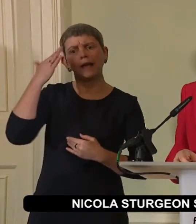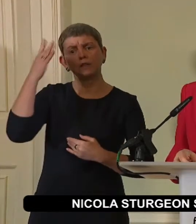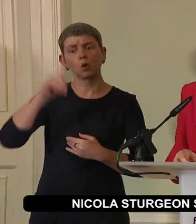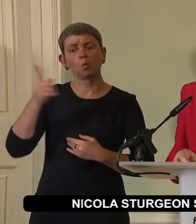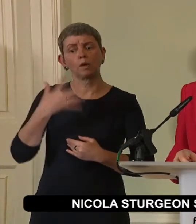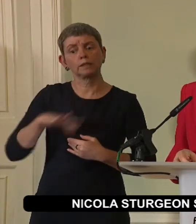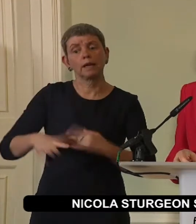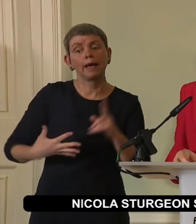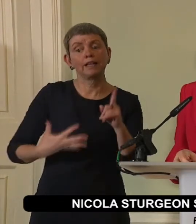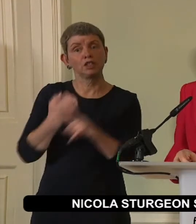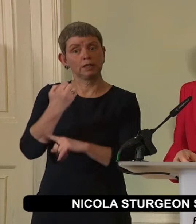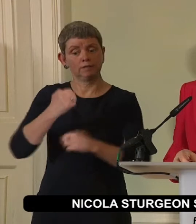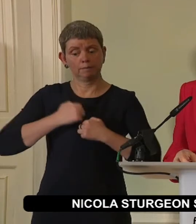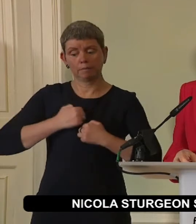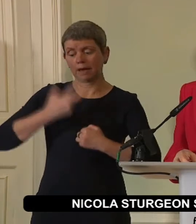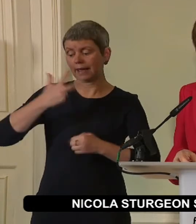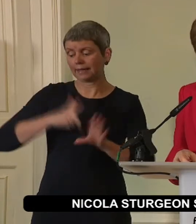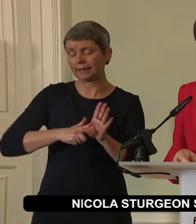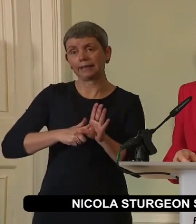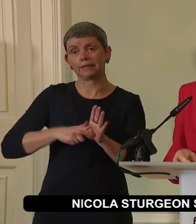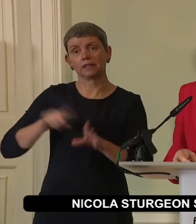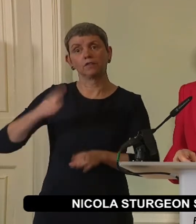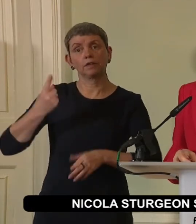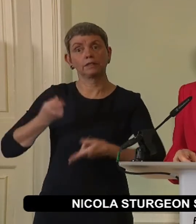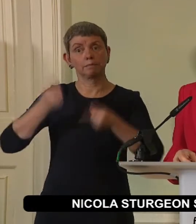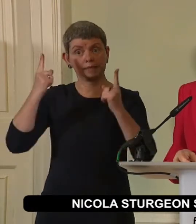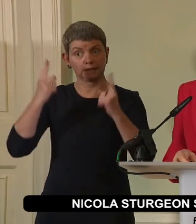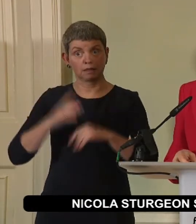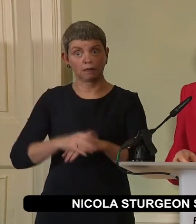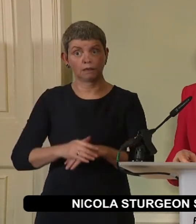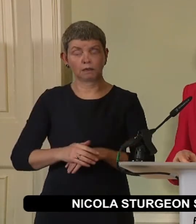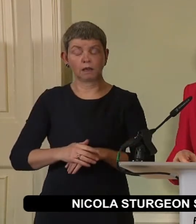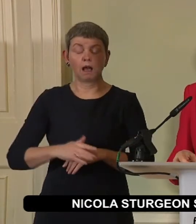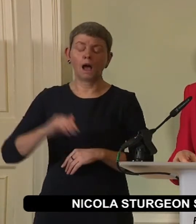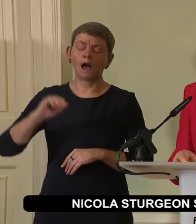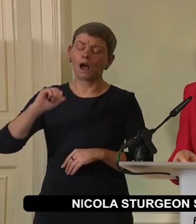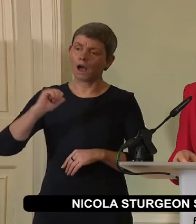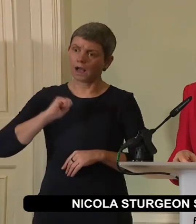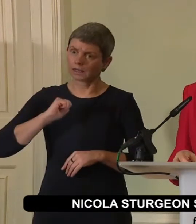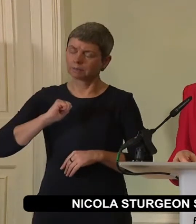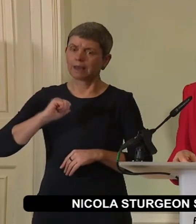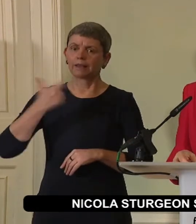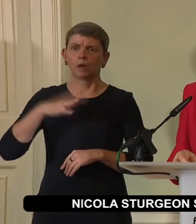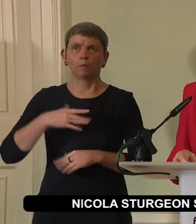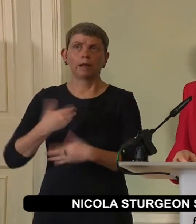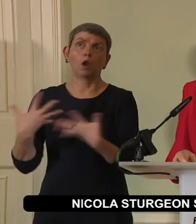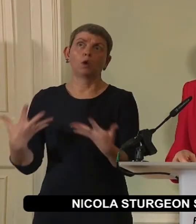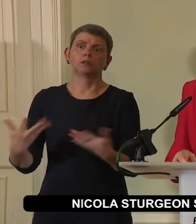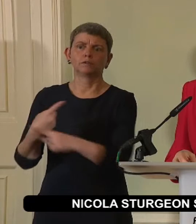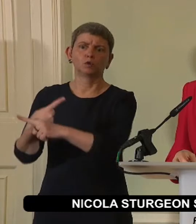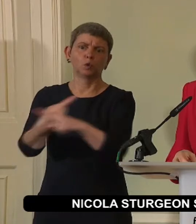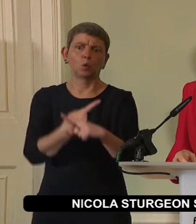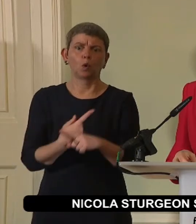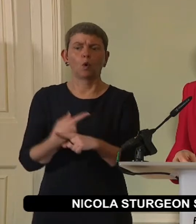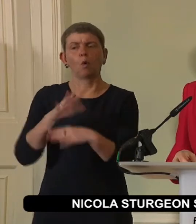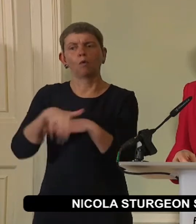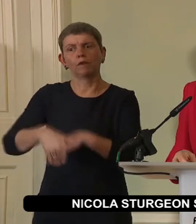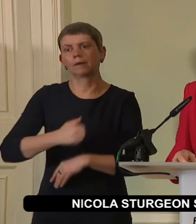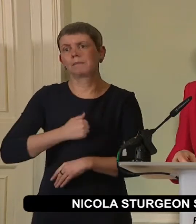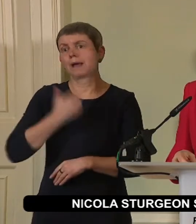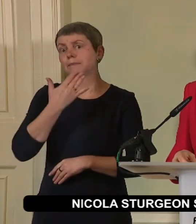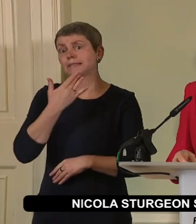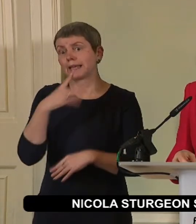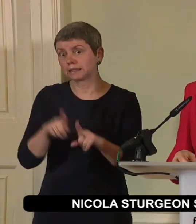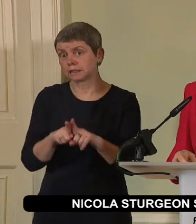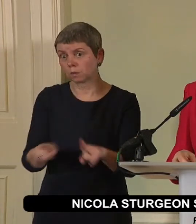during my time as First Minister. I'm pretty certain there will be plenty of commentary on my mistakes as well. I will have more to